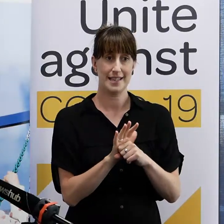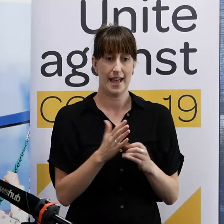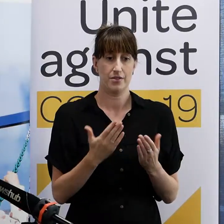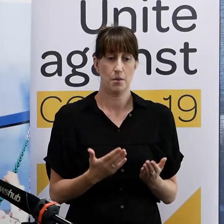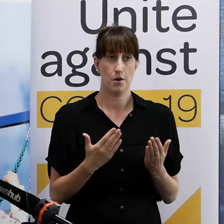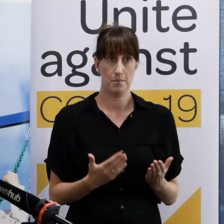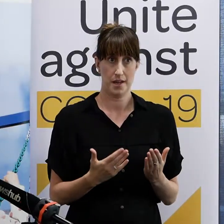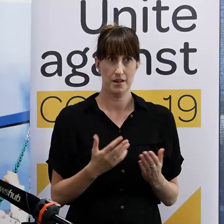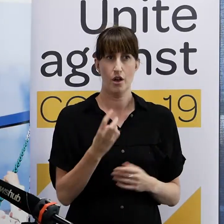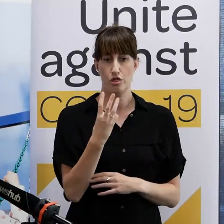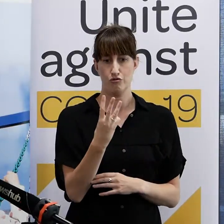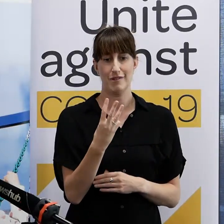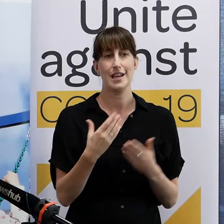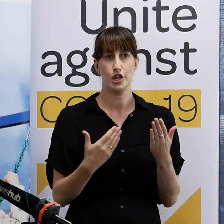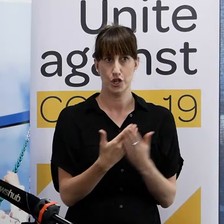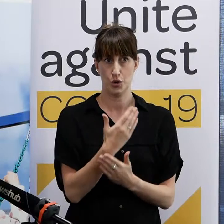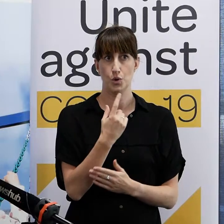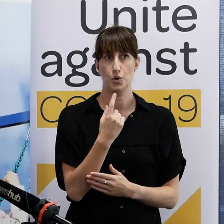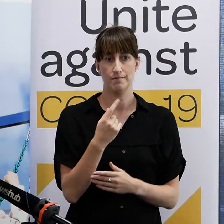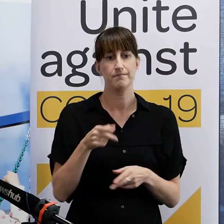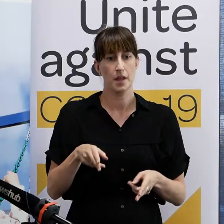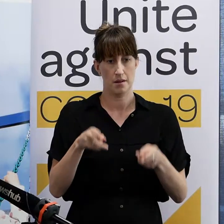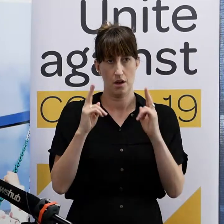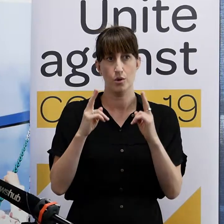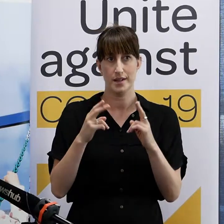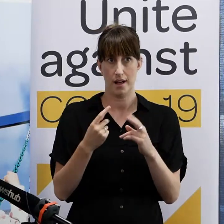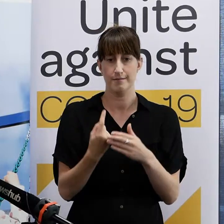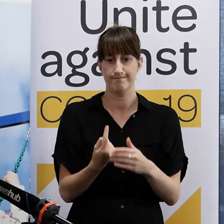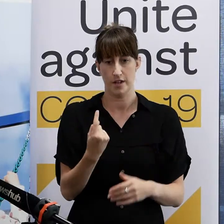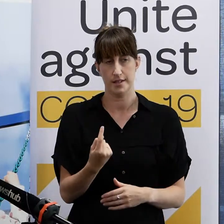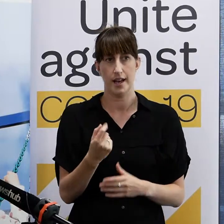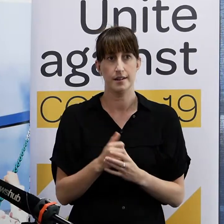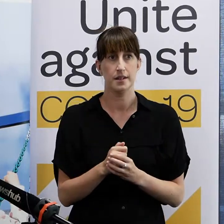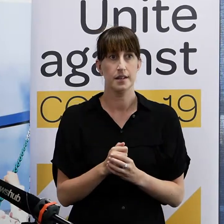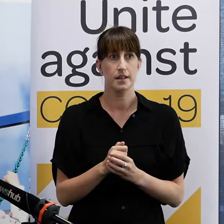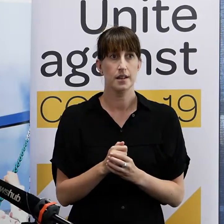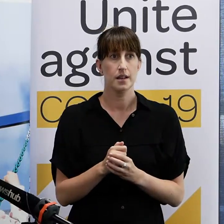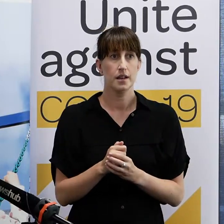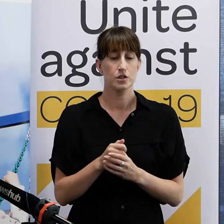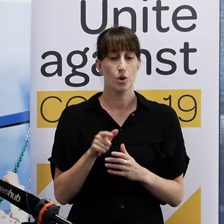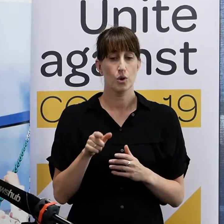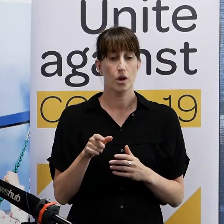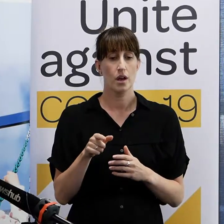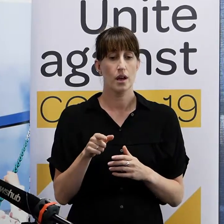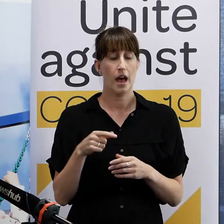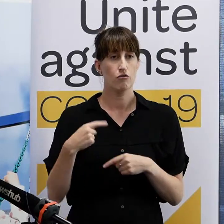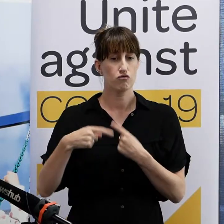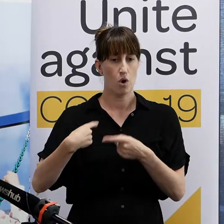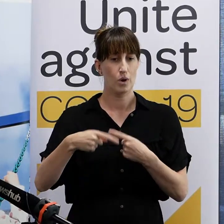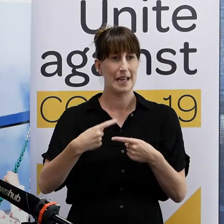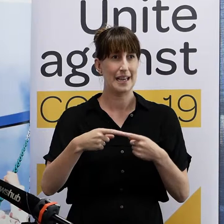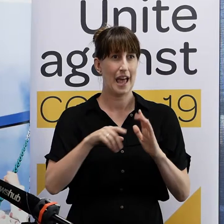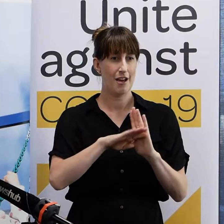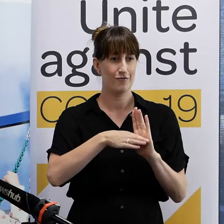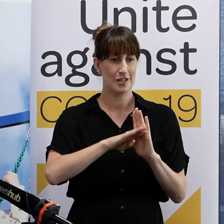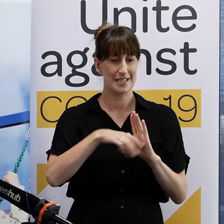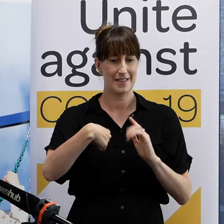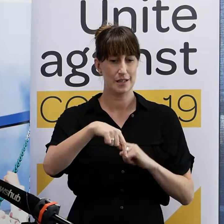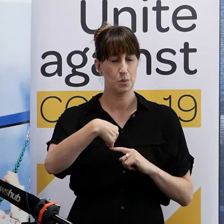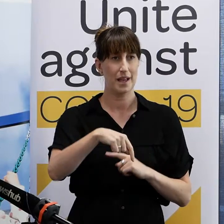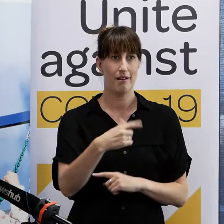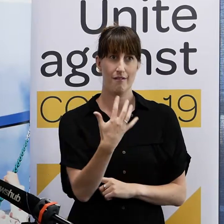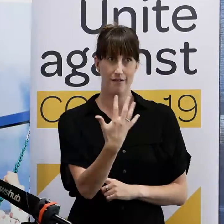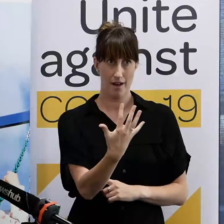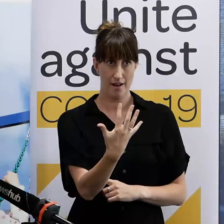managed isolation, and our 7-day rolling average of new cases detected at the border remains at 5. Our total